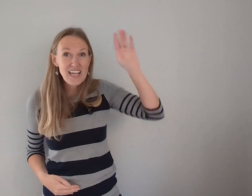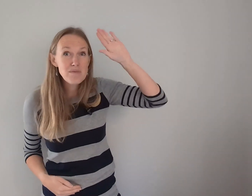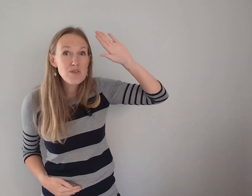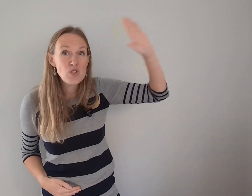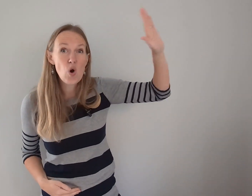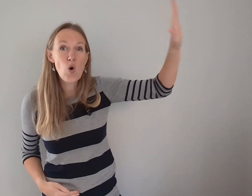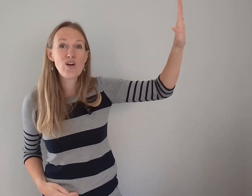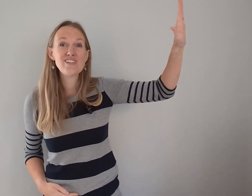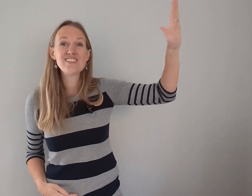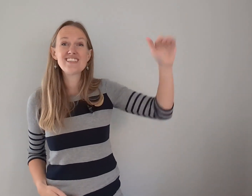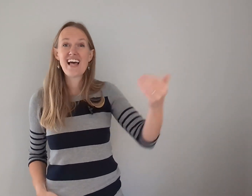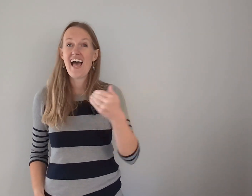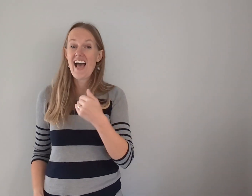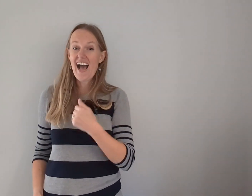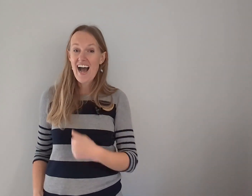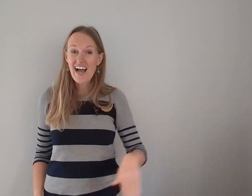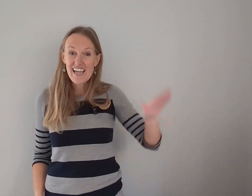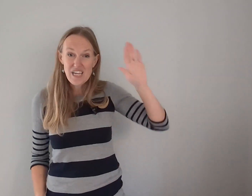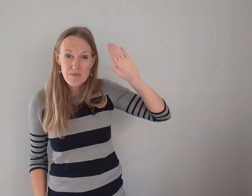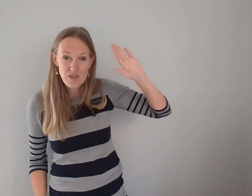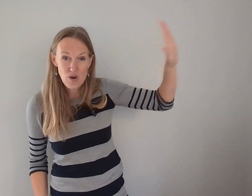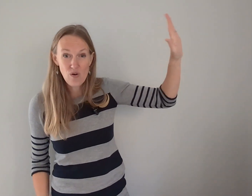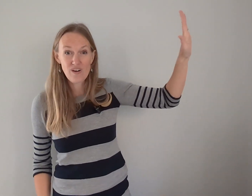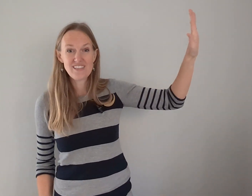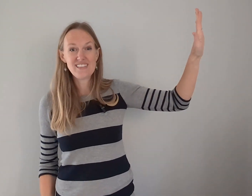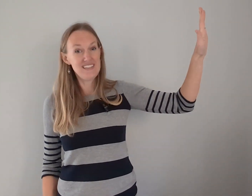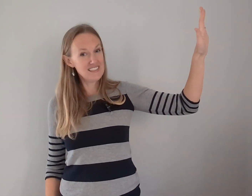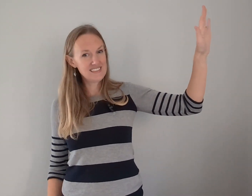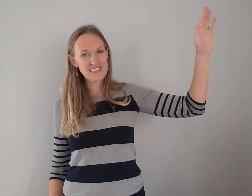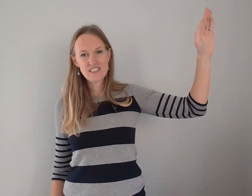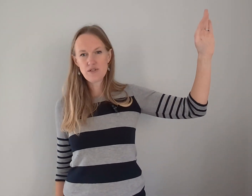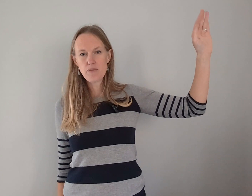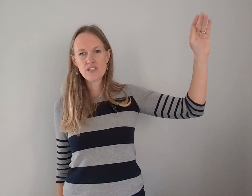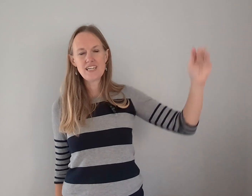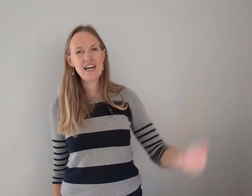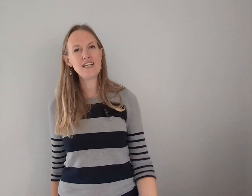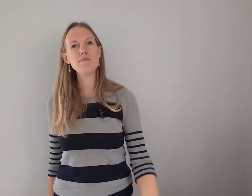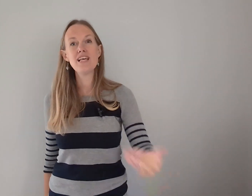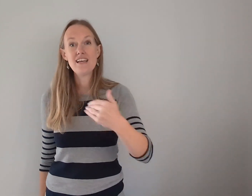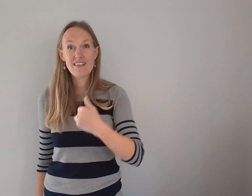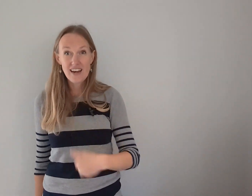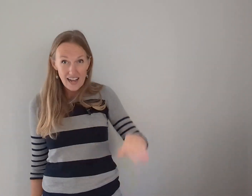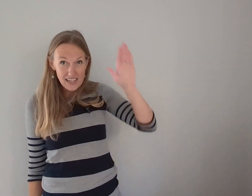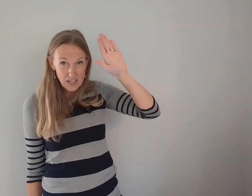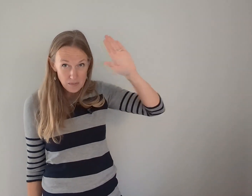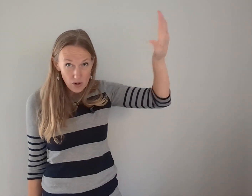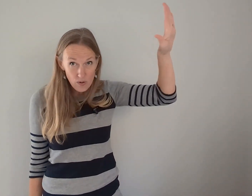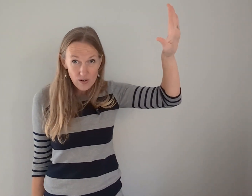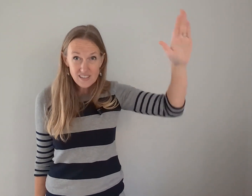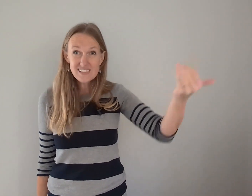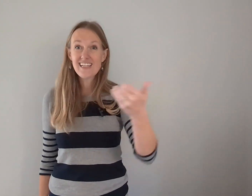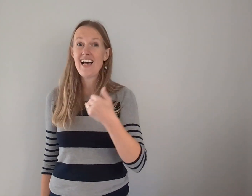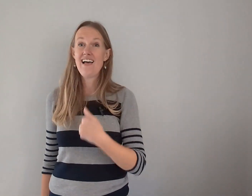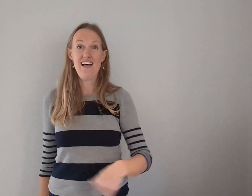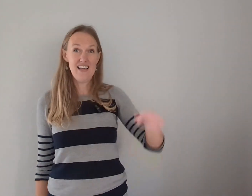am yours. I am yours. And then it says three more times that I am yours. I